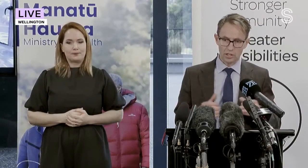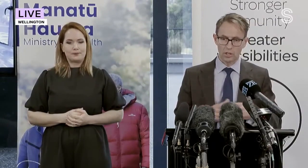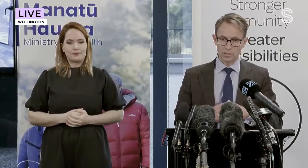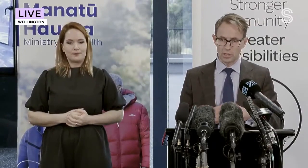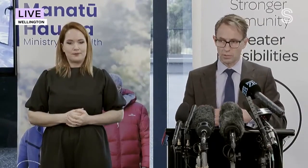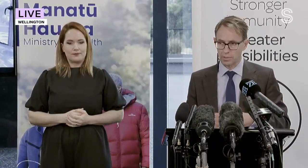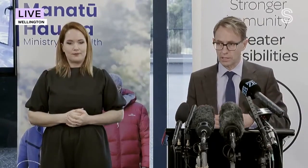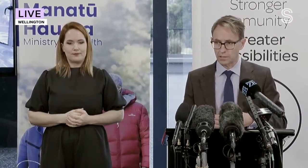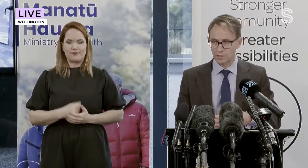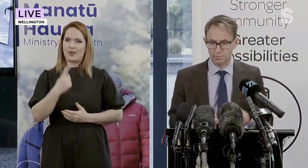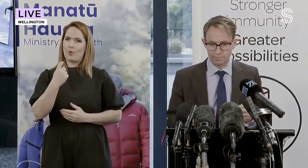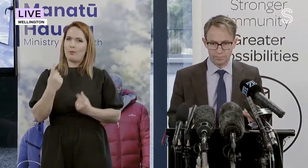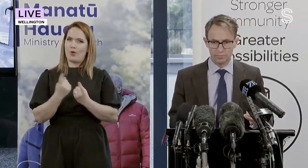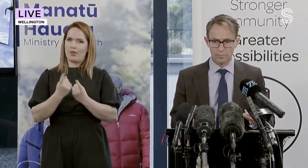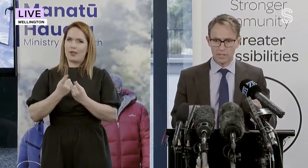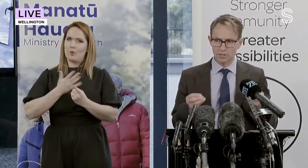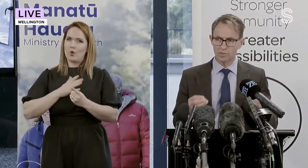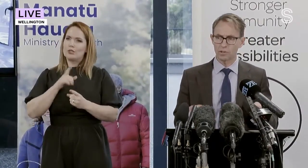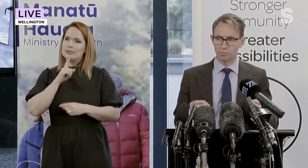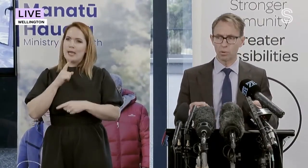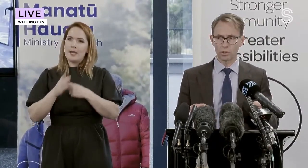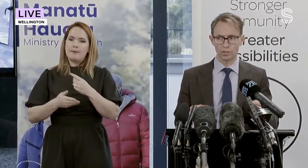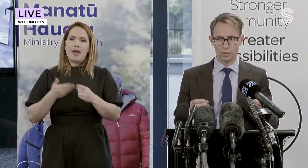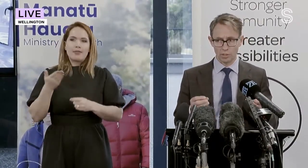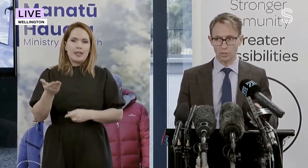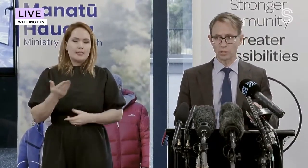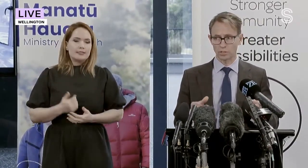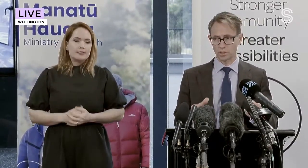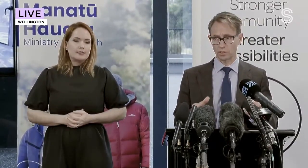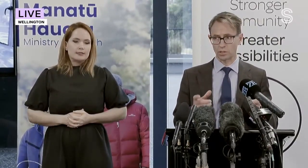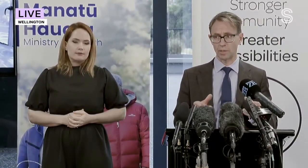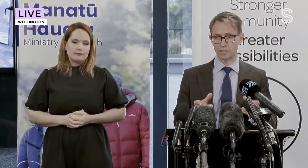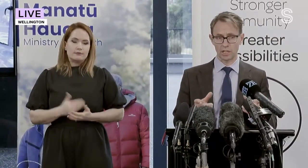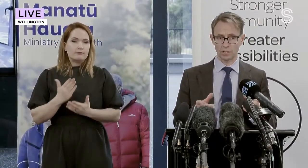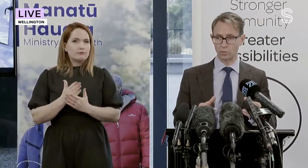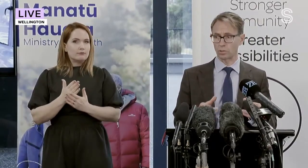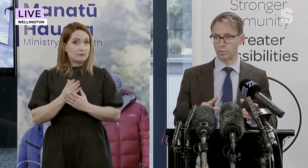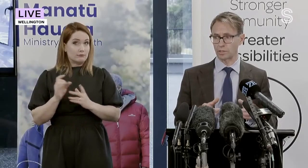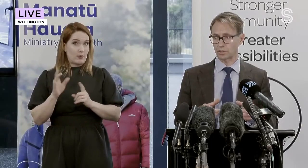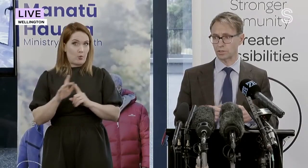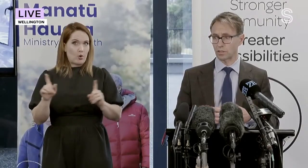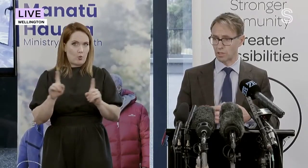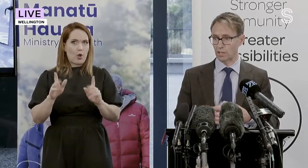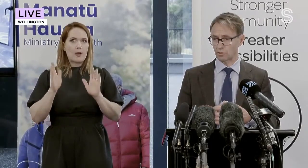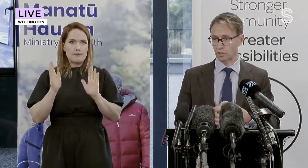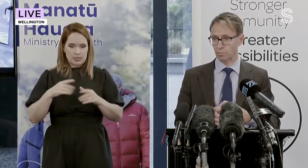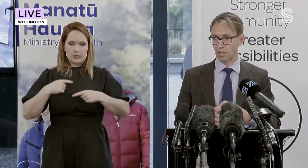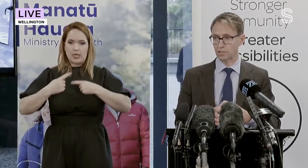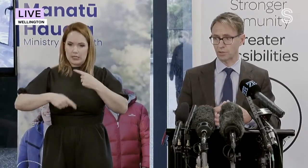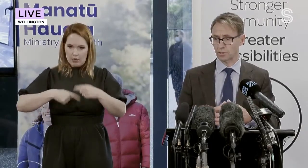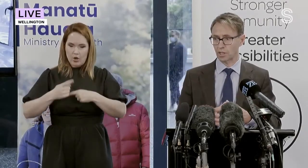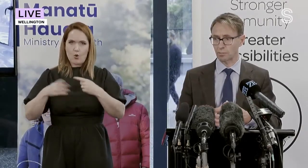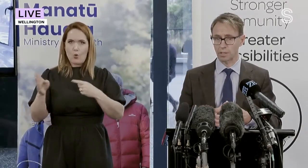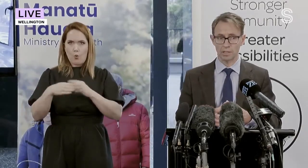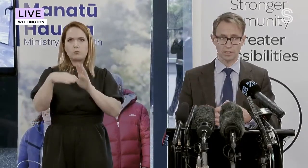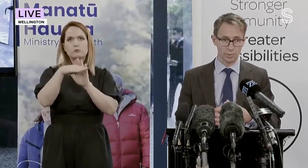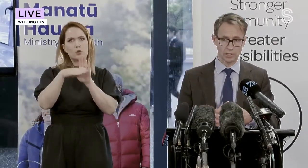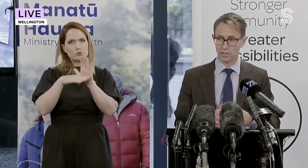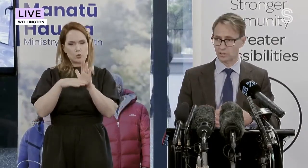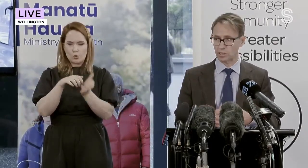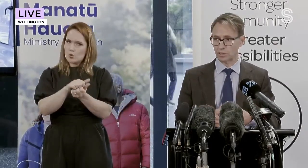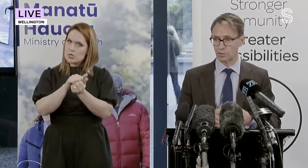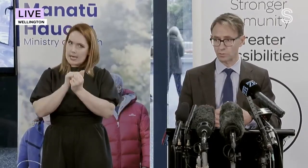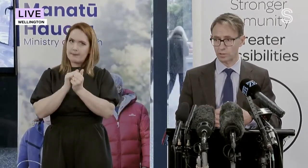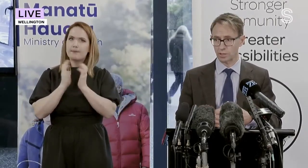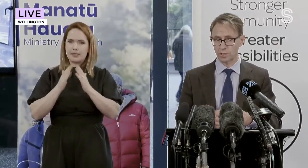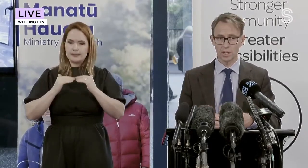the only other comment I would make is it's very important that we do continue to maintain all the measures that we have got in place for the time being,